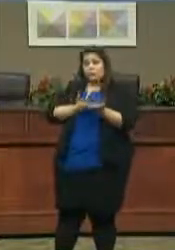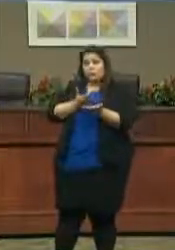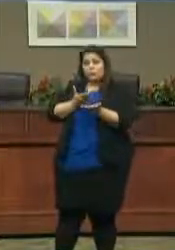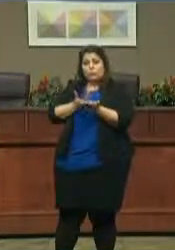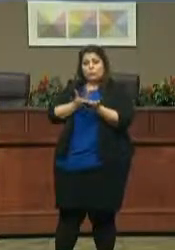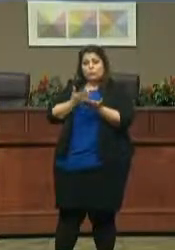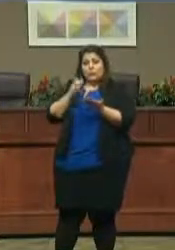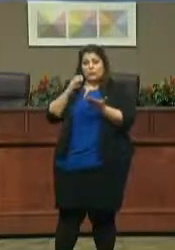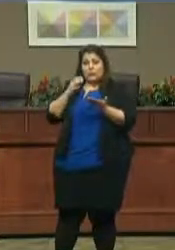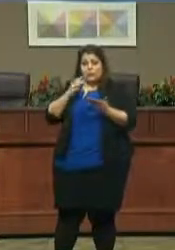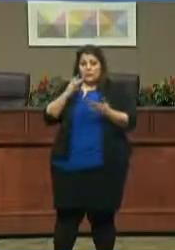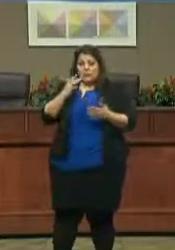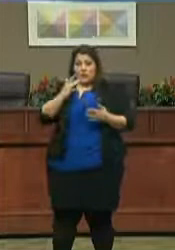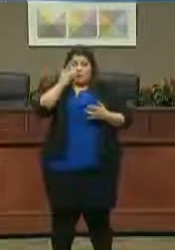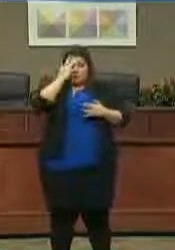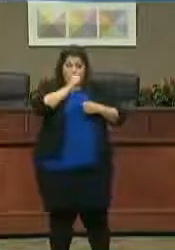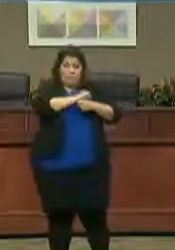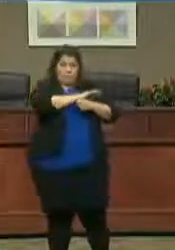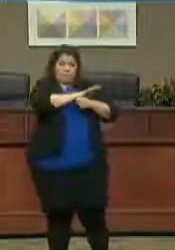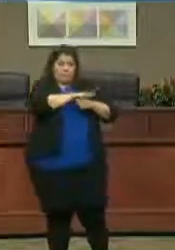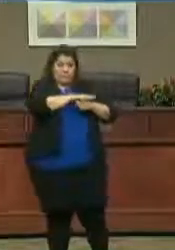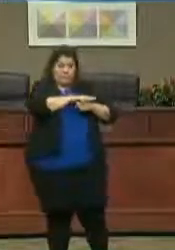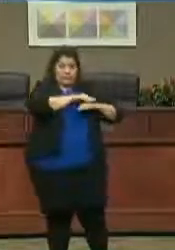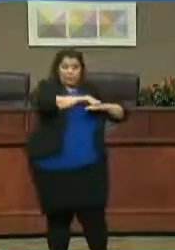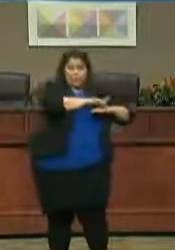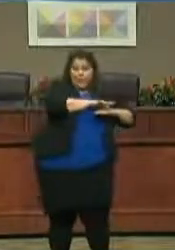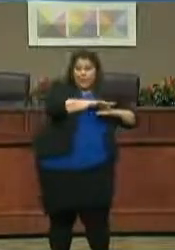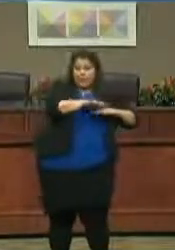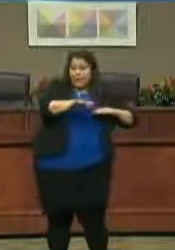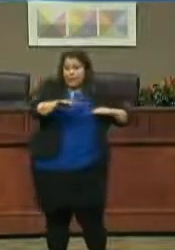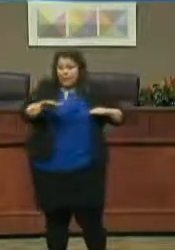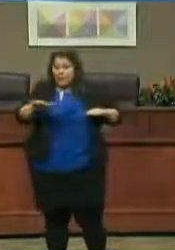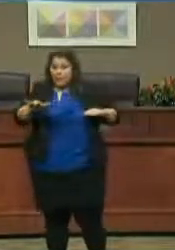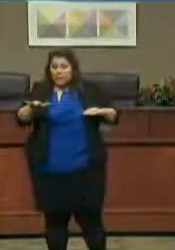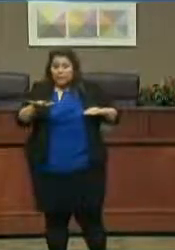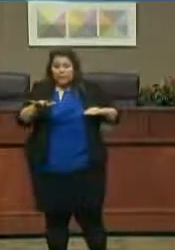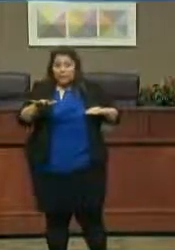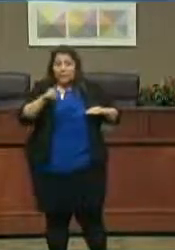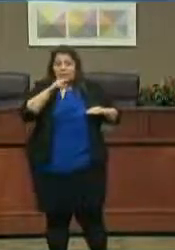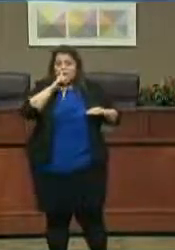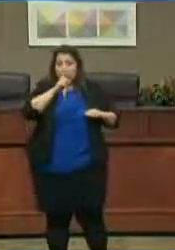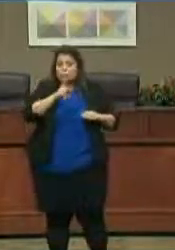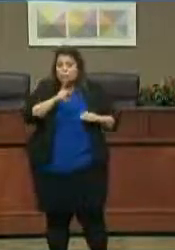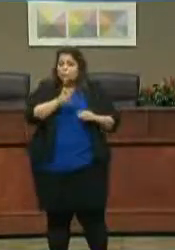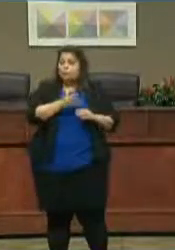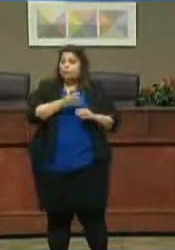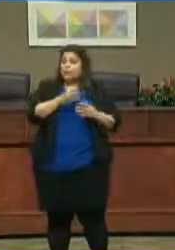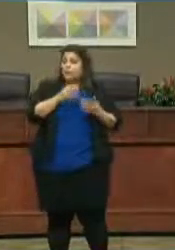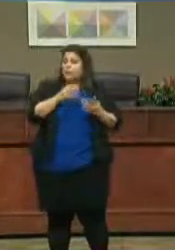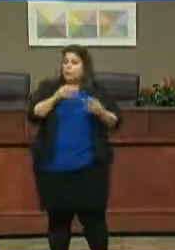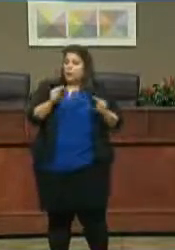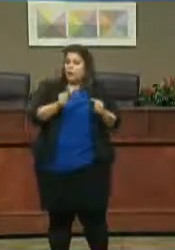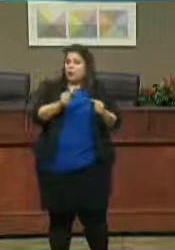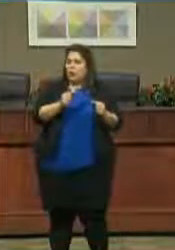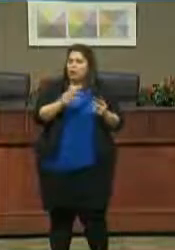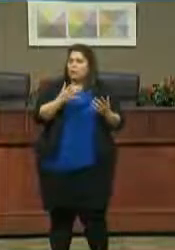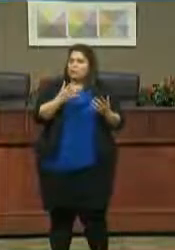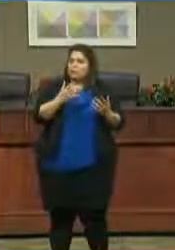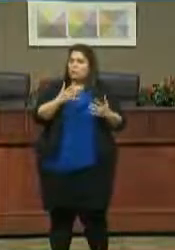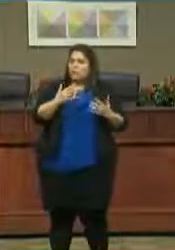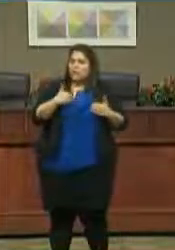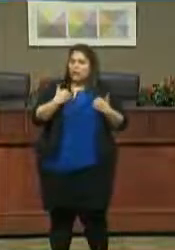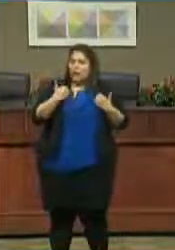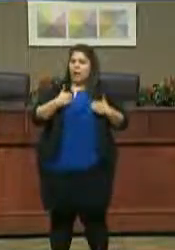the pandemic, and this is for the last 2 weeks, going on the younger population, and the poor health outcomes